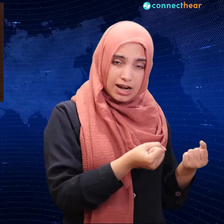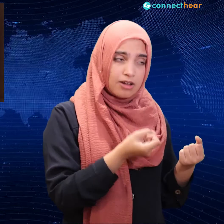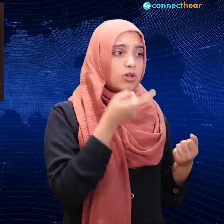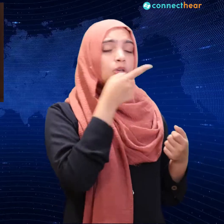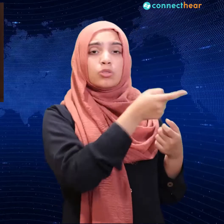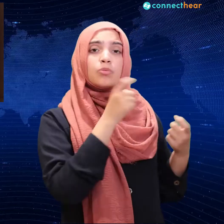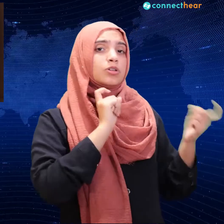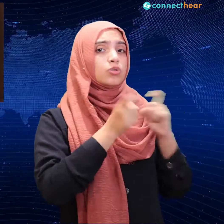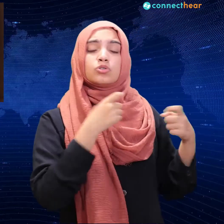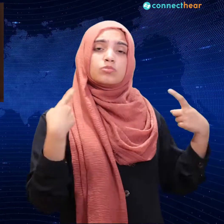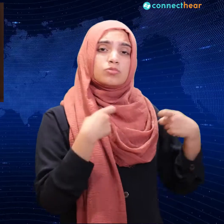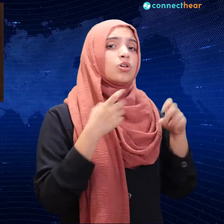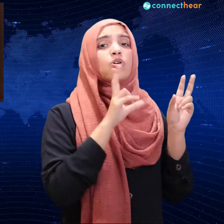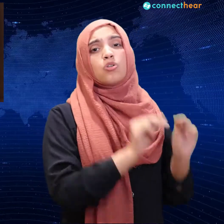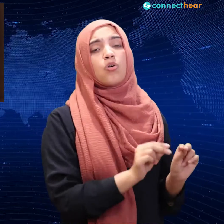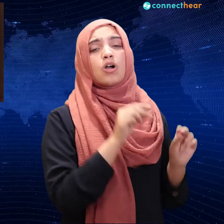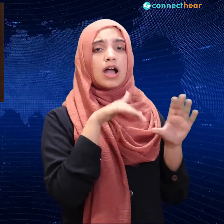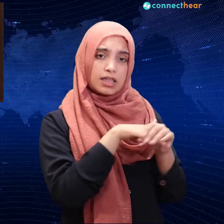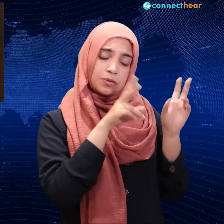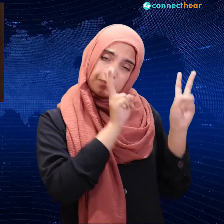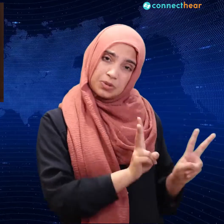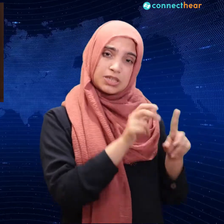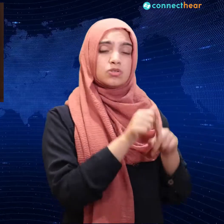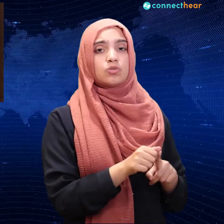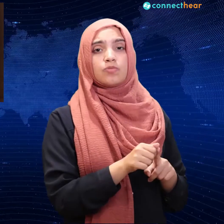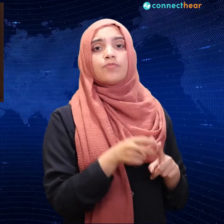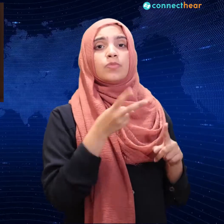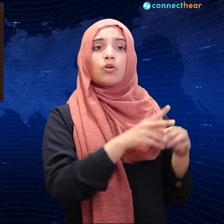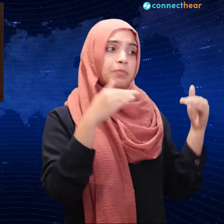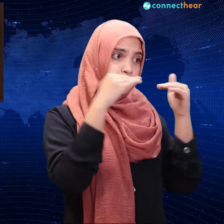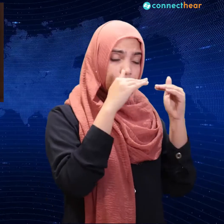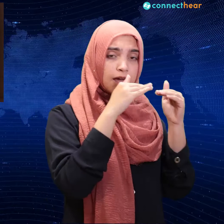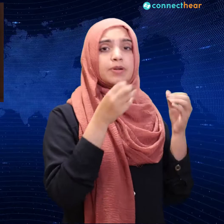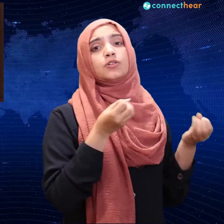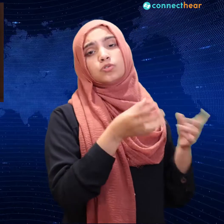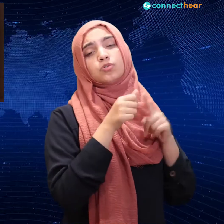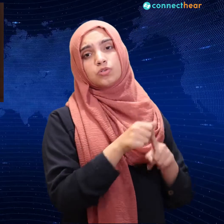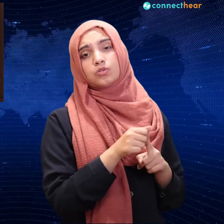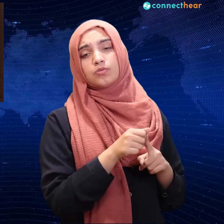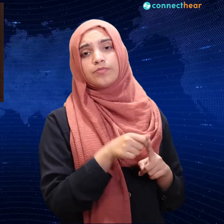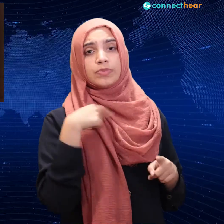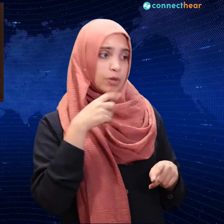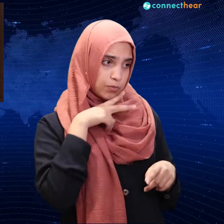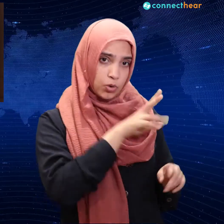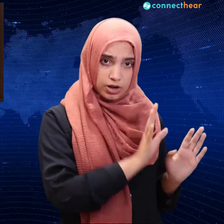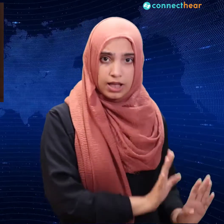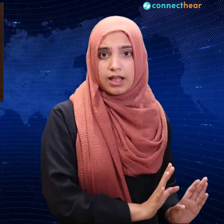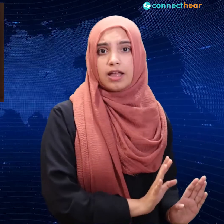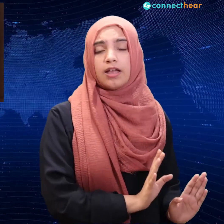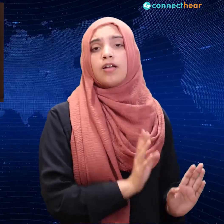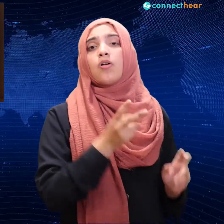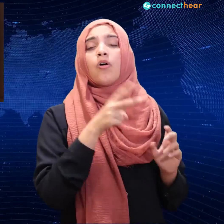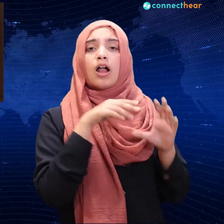and take over Afghanistan militarily, you should have an inclusive government, because otherwise there will be